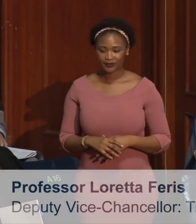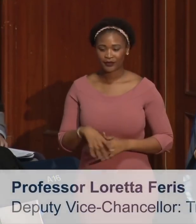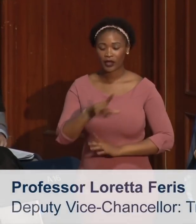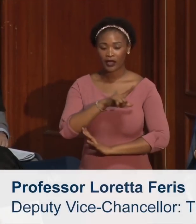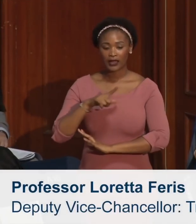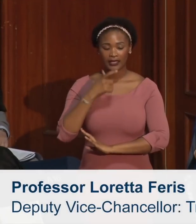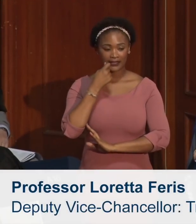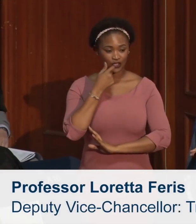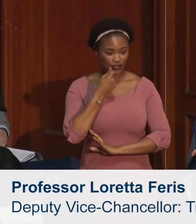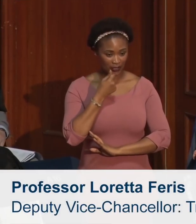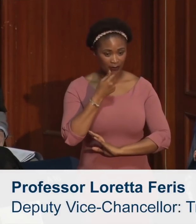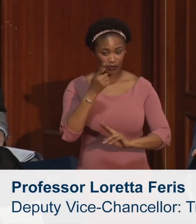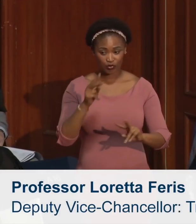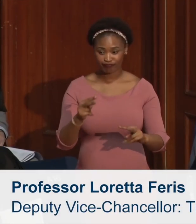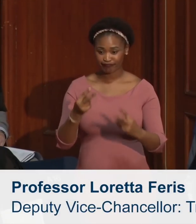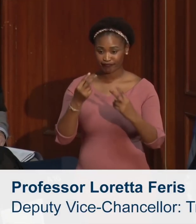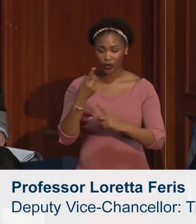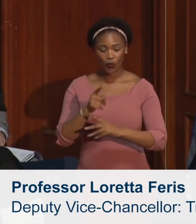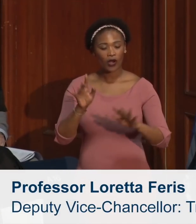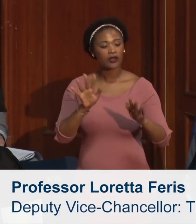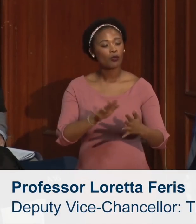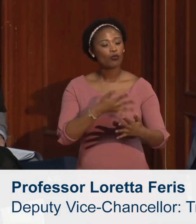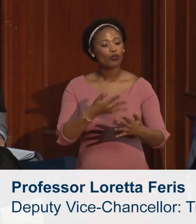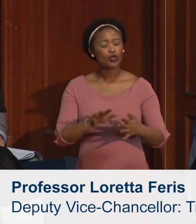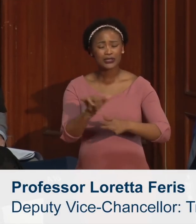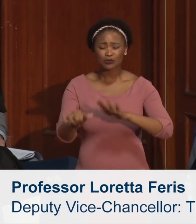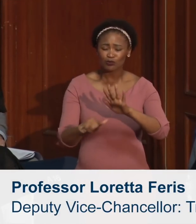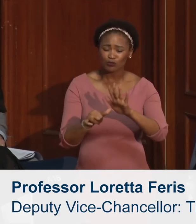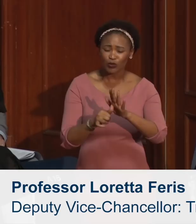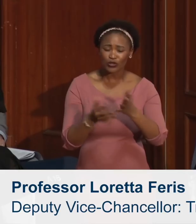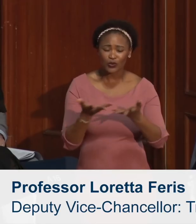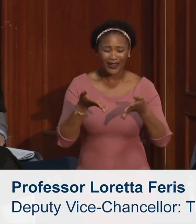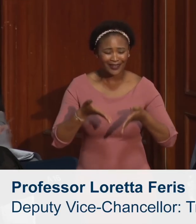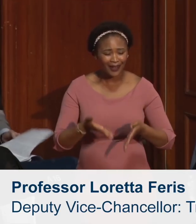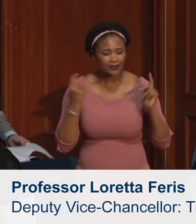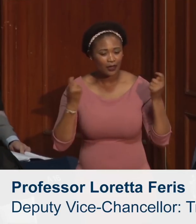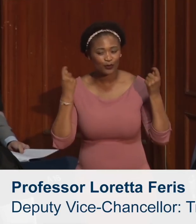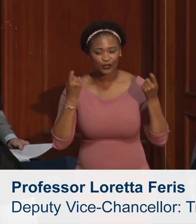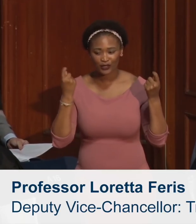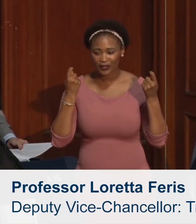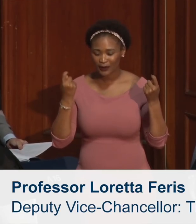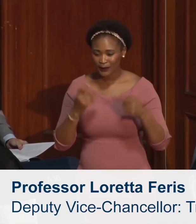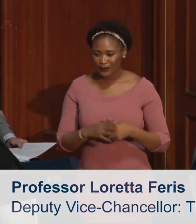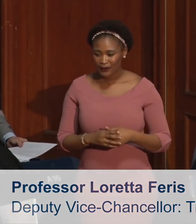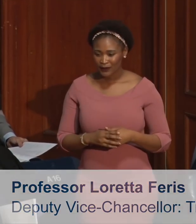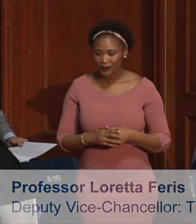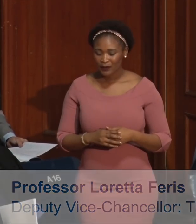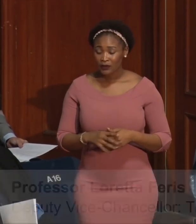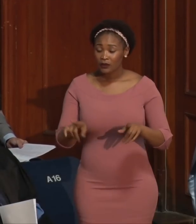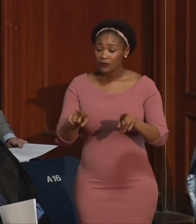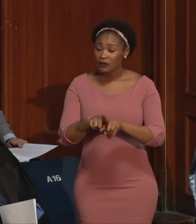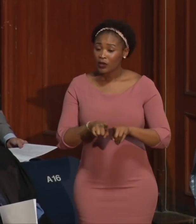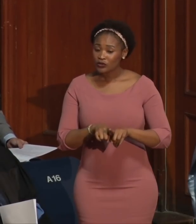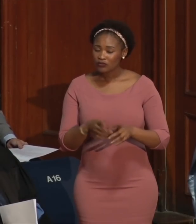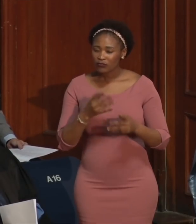Ladies and gentlemen, you may have noticed that music is an important element of this celebration. And of course, you may